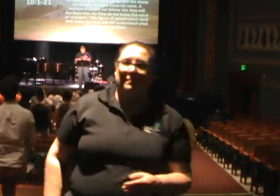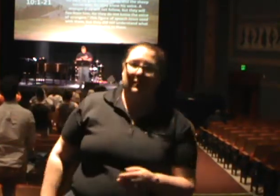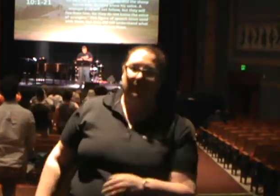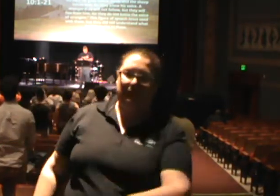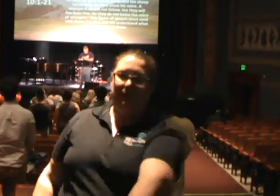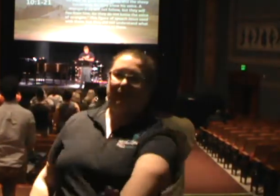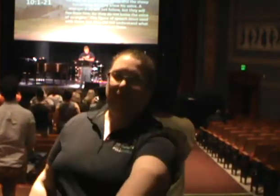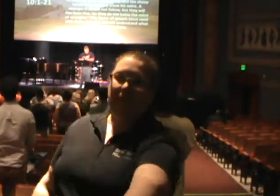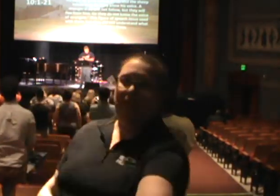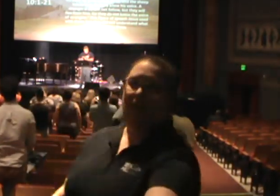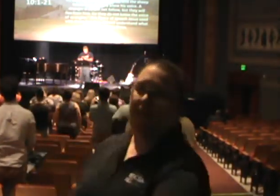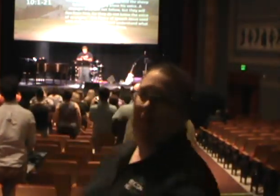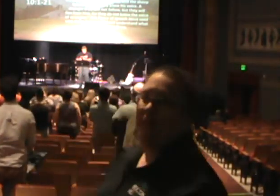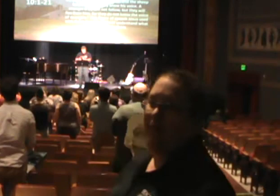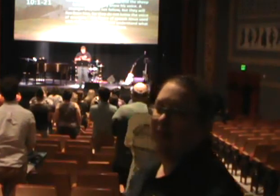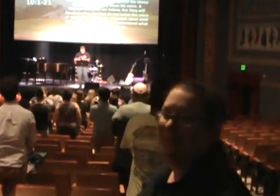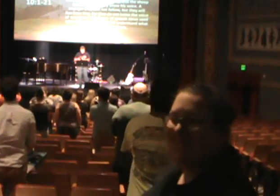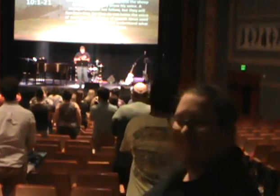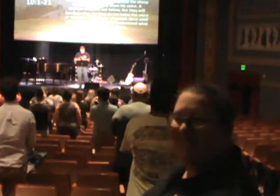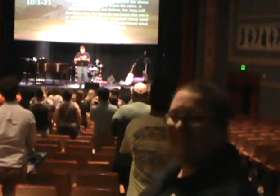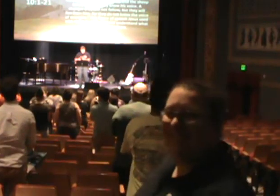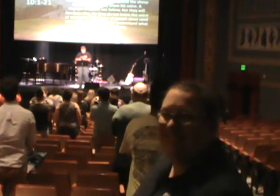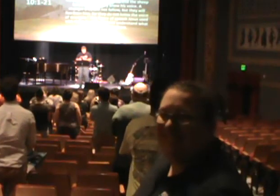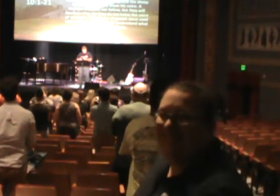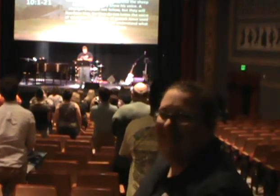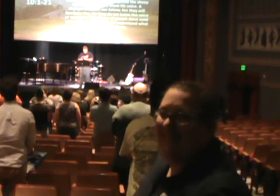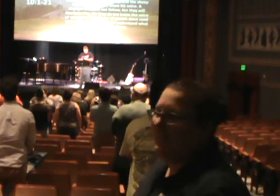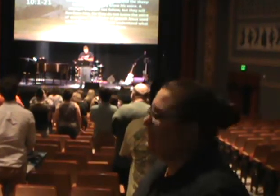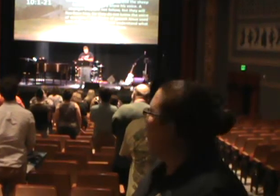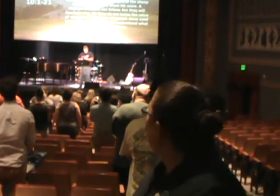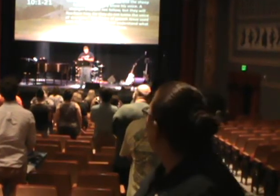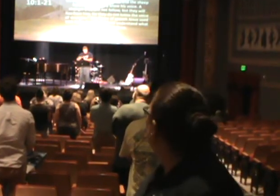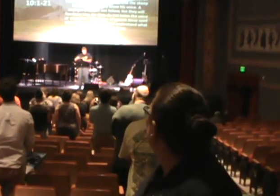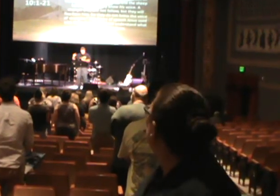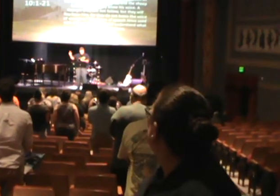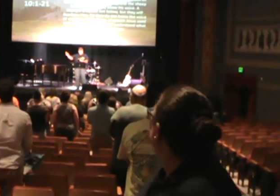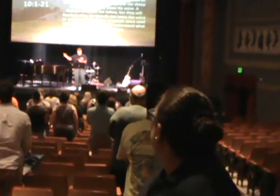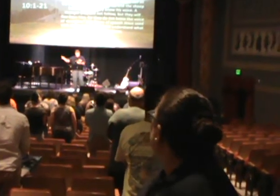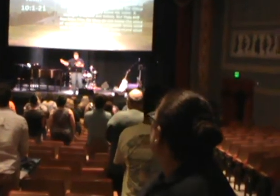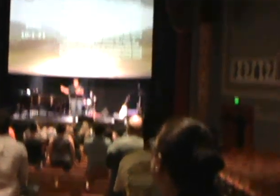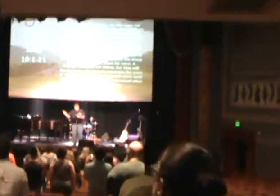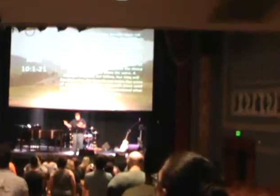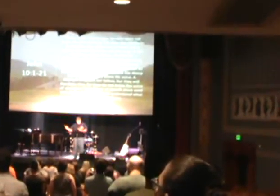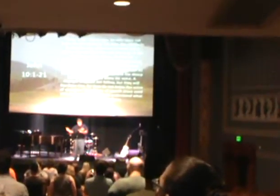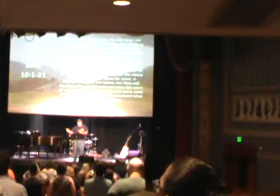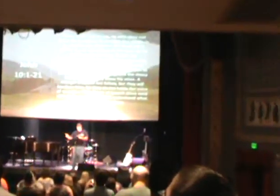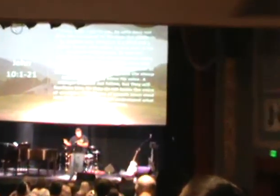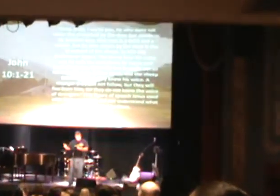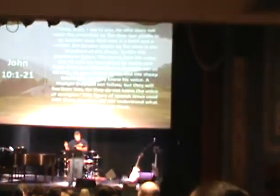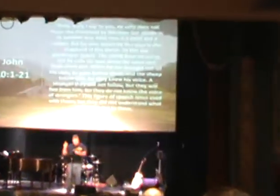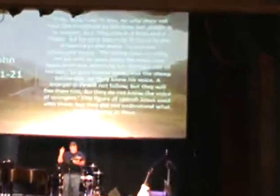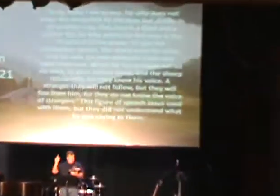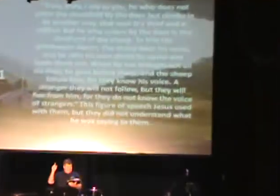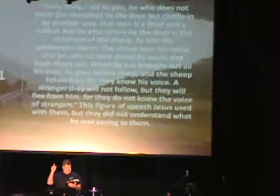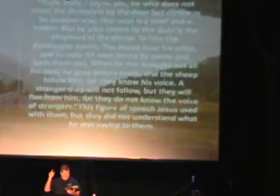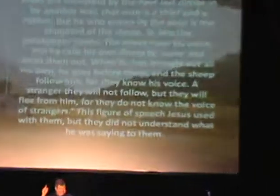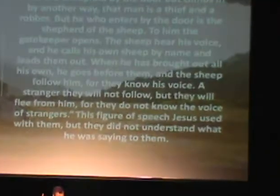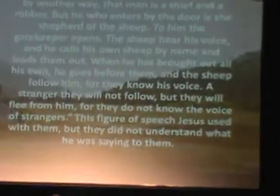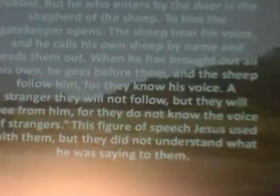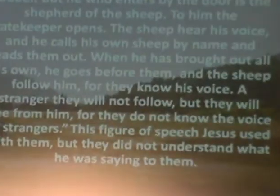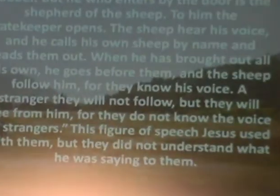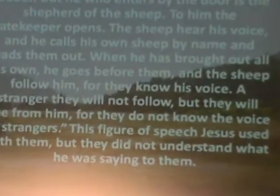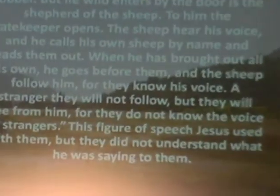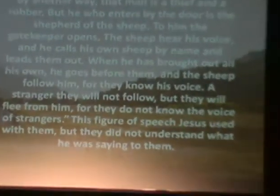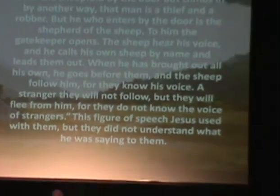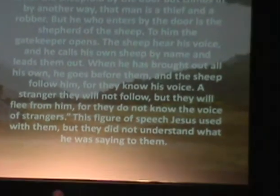say to you, he who does not enter the sheepfold by the door, but climbs in by another way, that man is